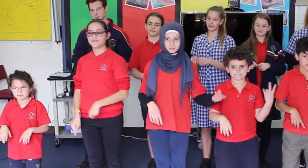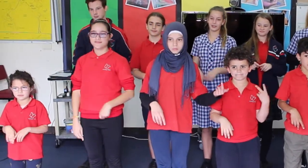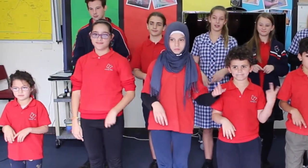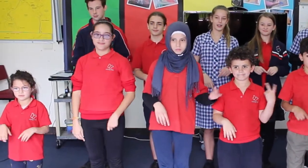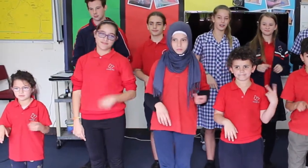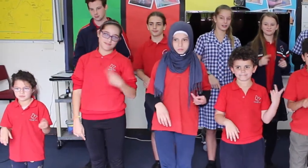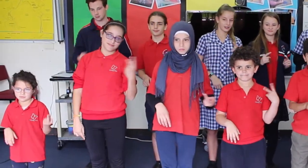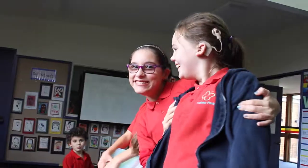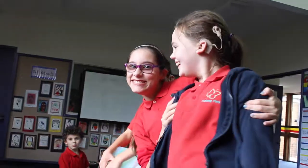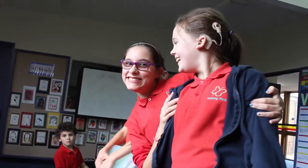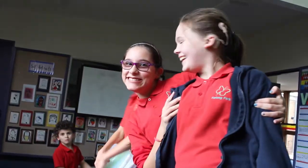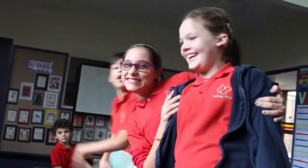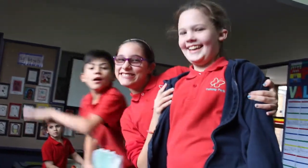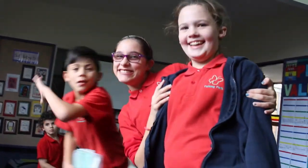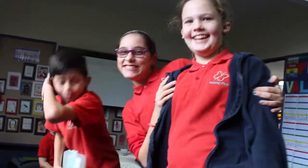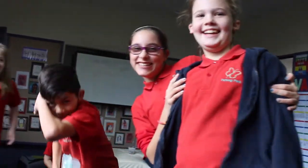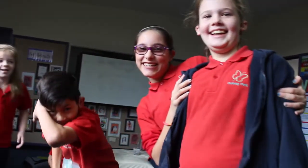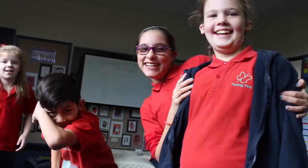I'm just like you.